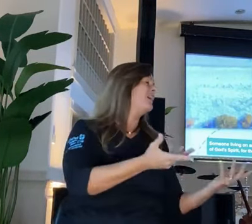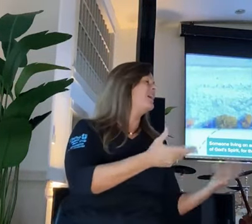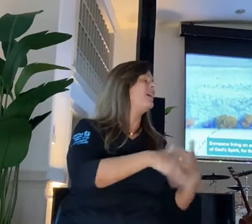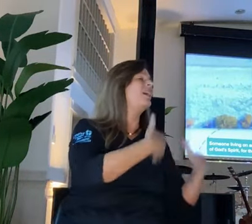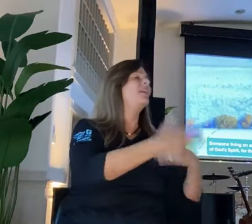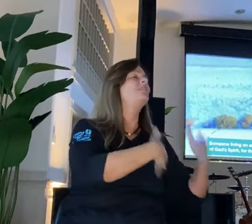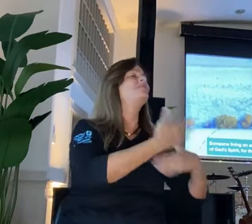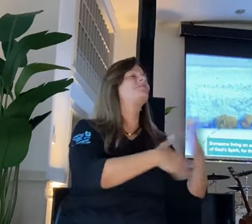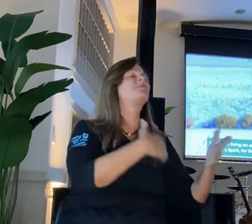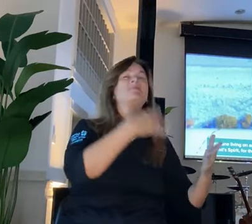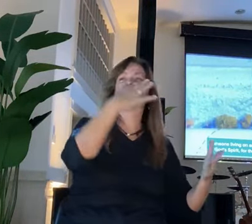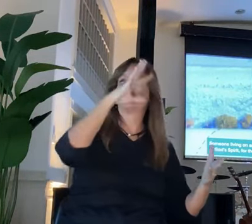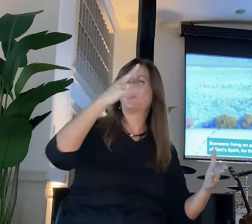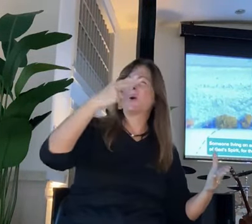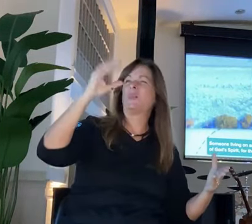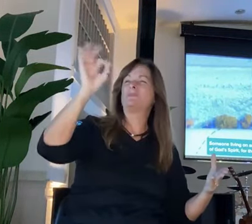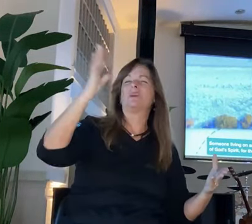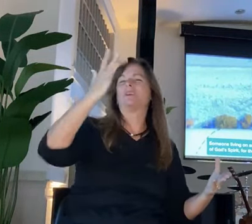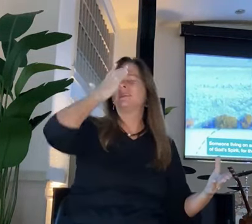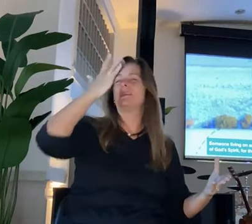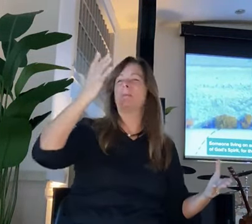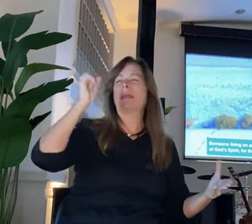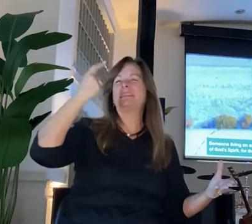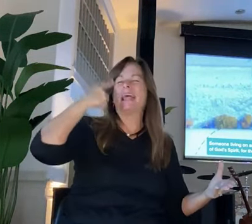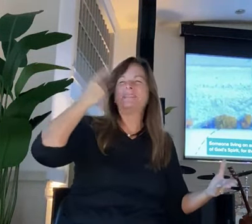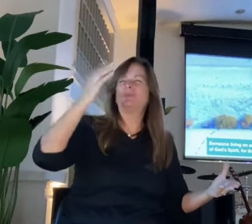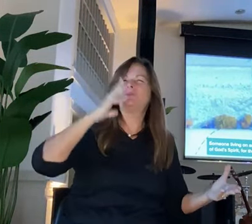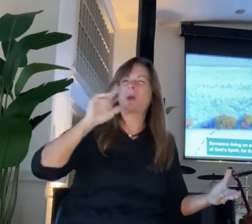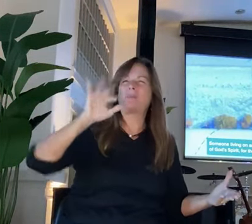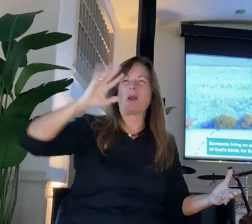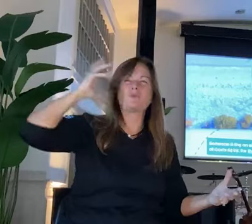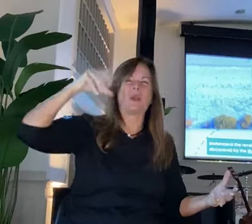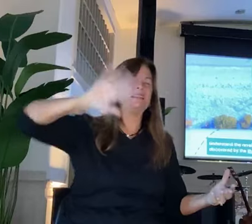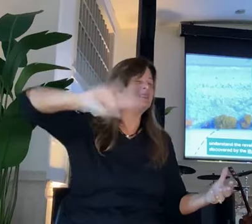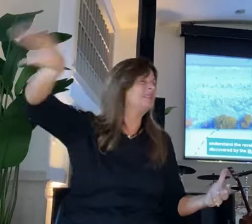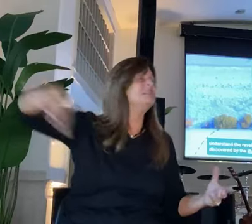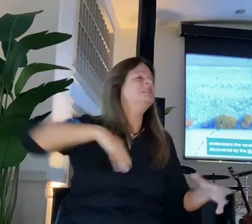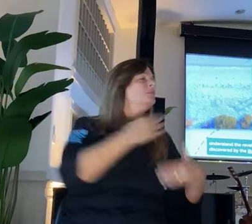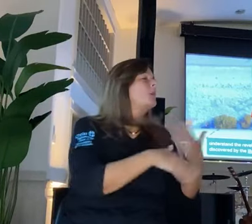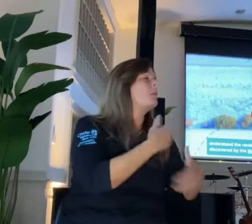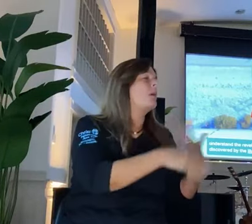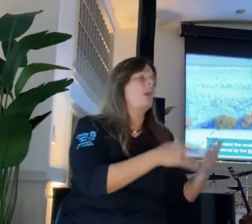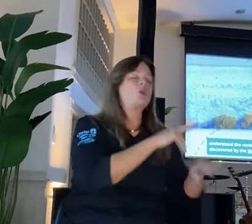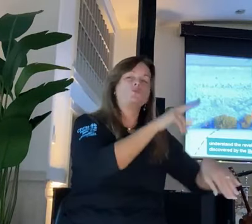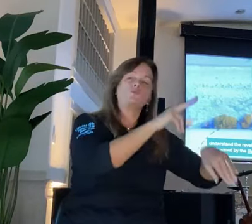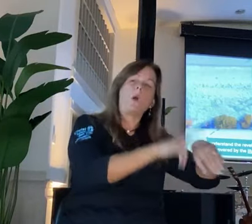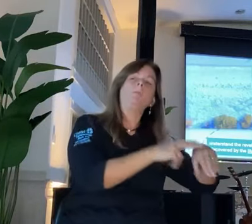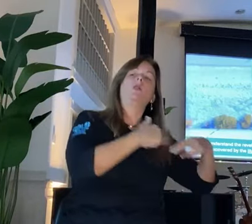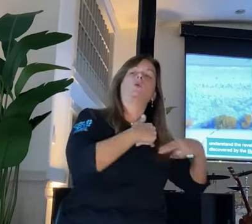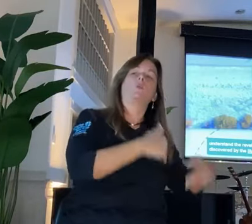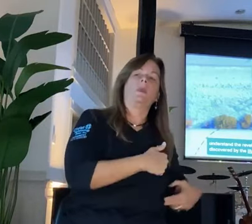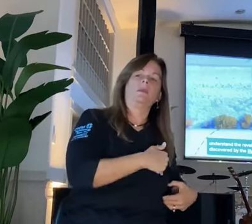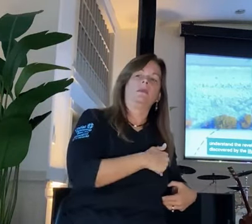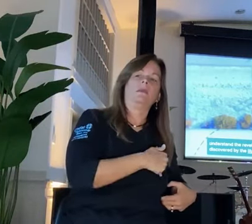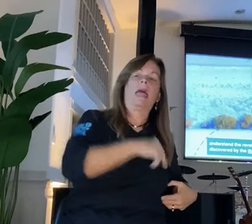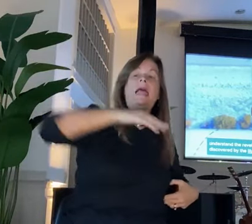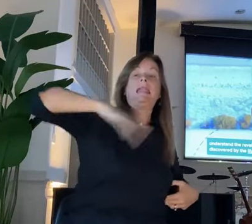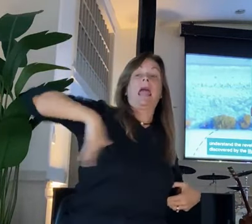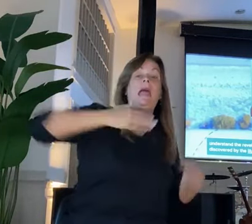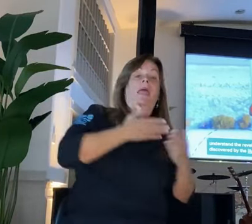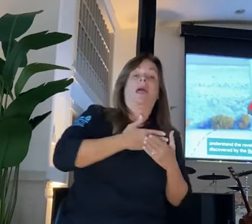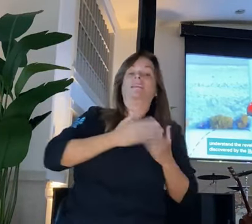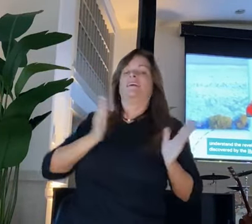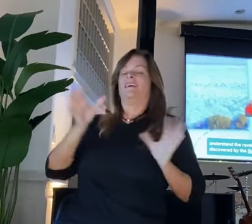of God's Spirit. For they make no sense to him. He cannot understand the revelations of the Spirit because they are